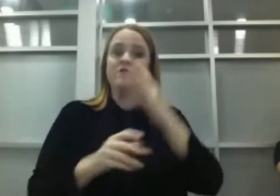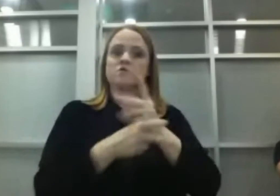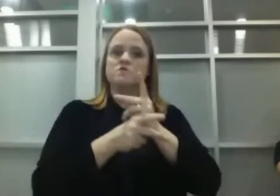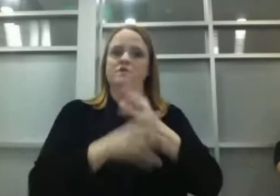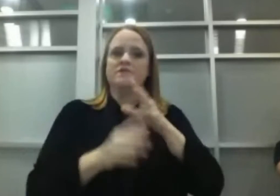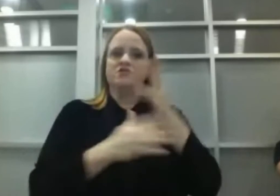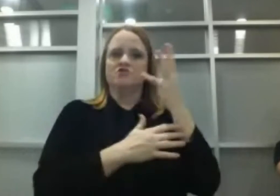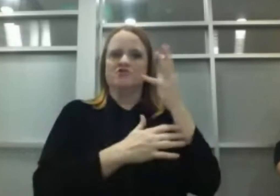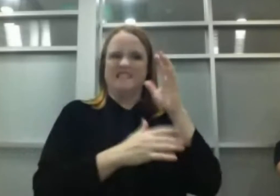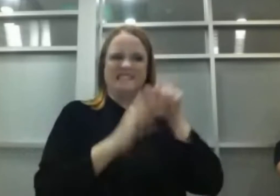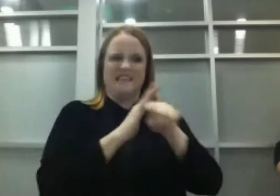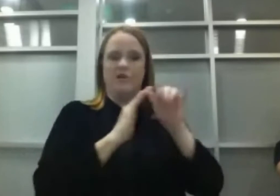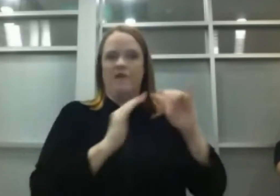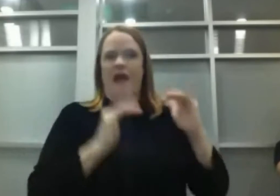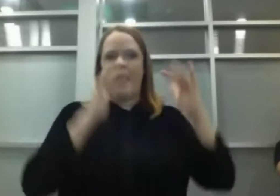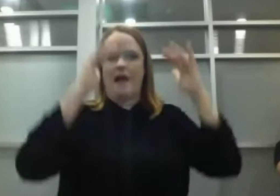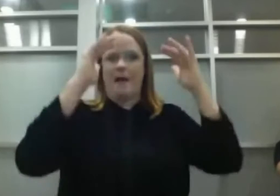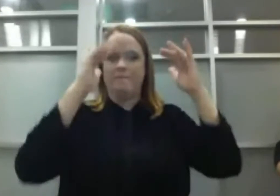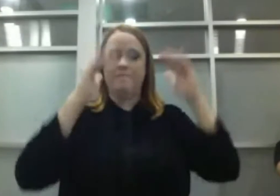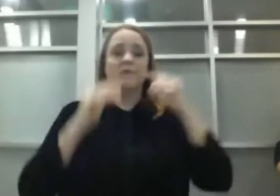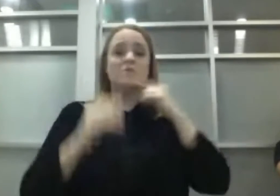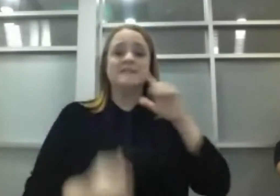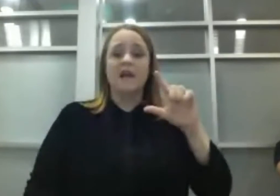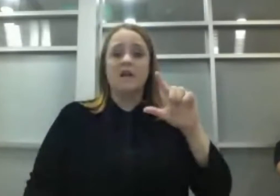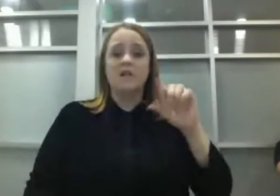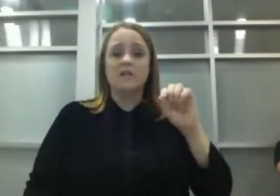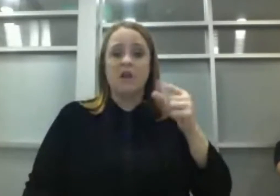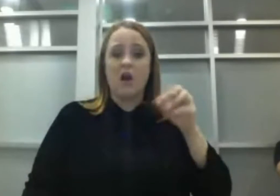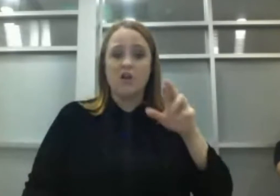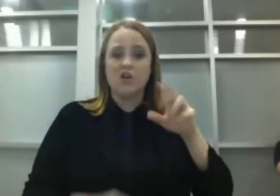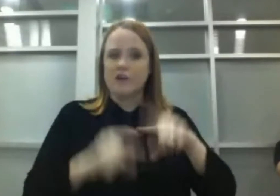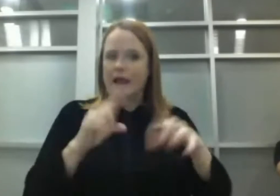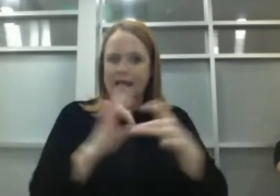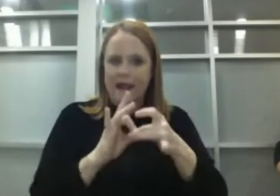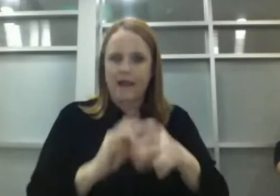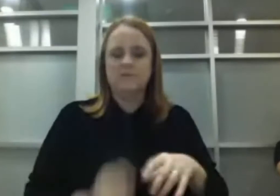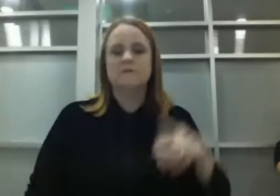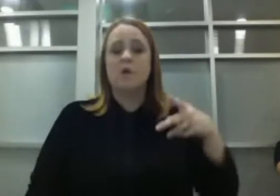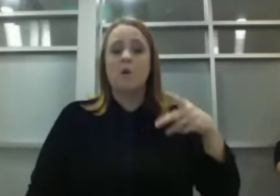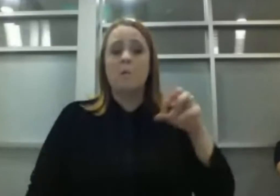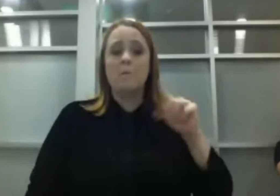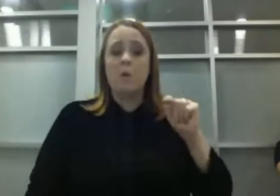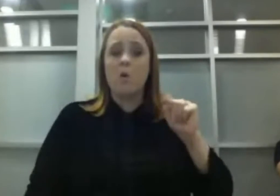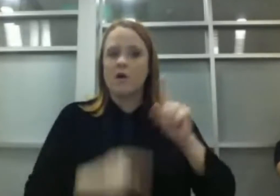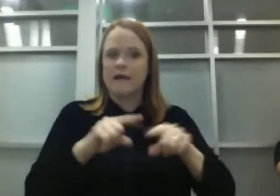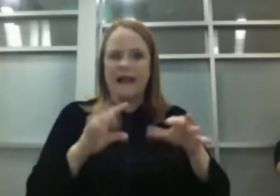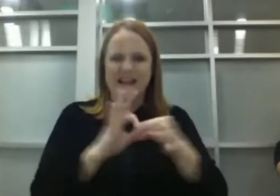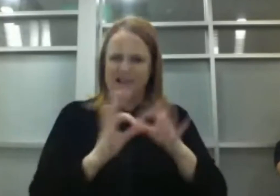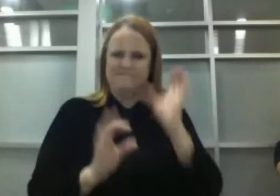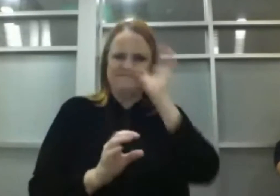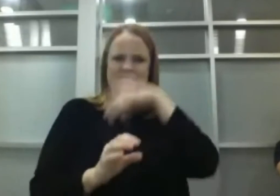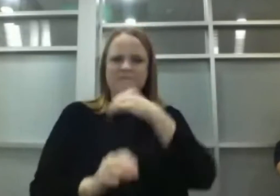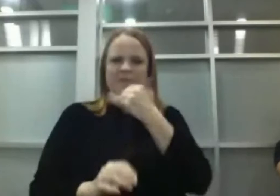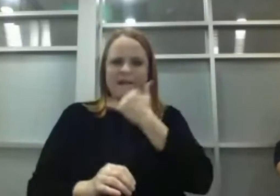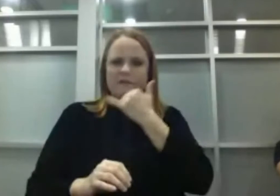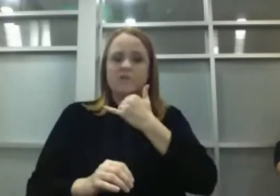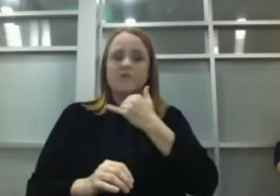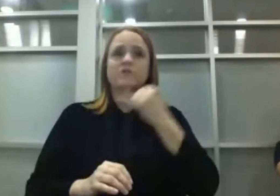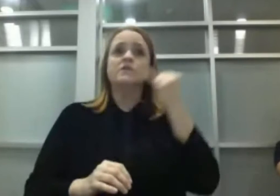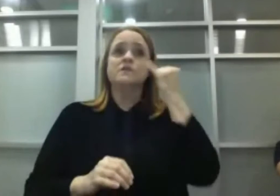logger can't connect, or it'll say ports can't connect. There'll be very strange errors. And so if you just turn on stronger logging with SASL, you will be able to